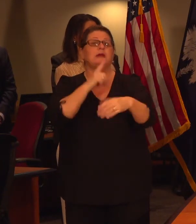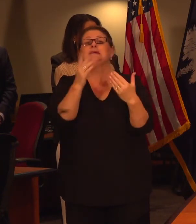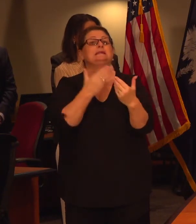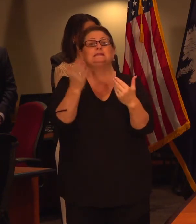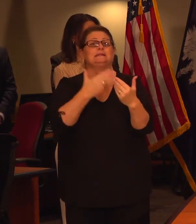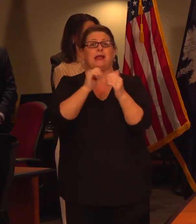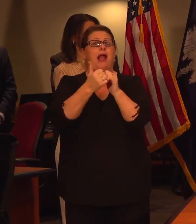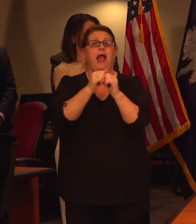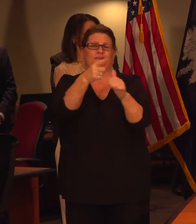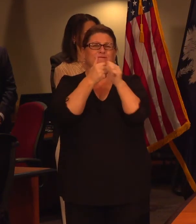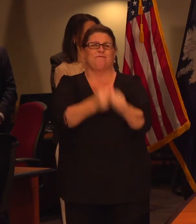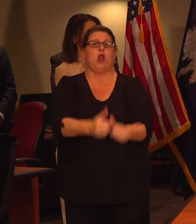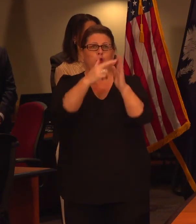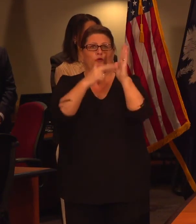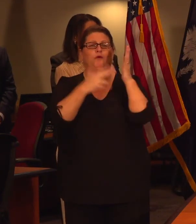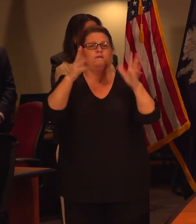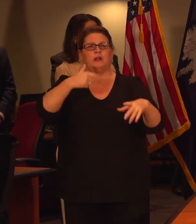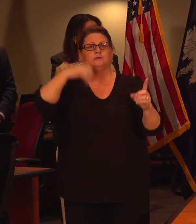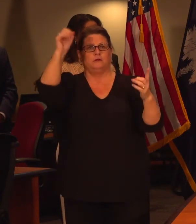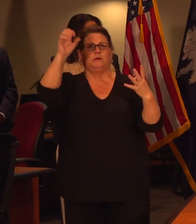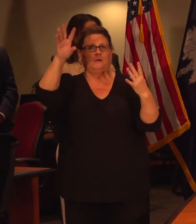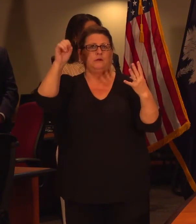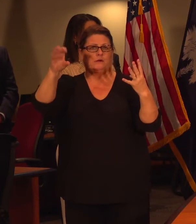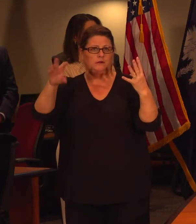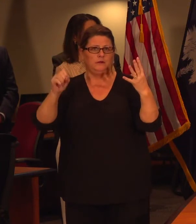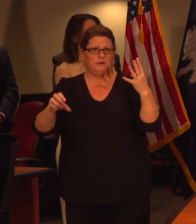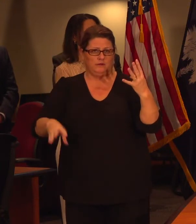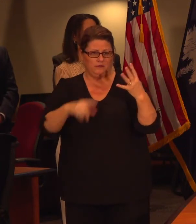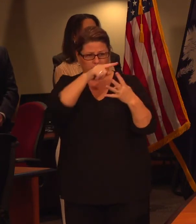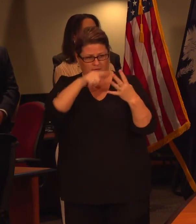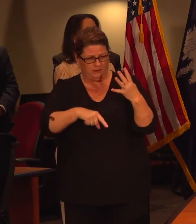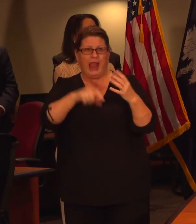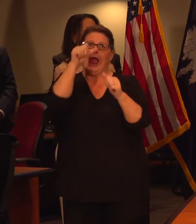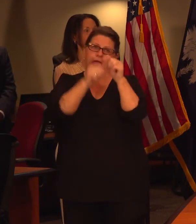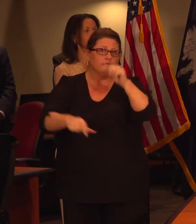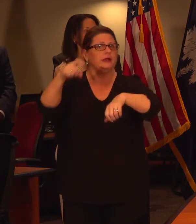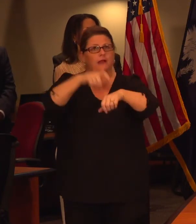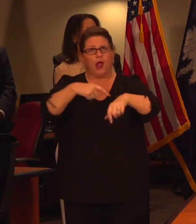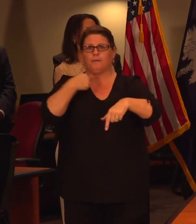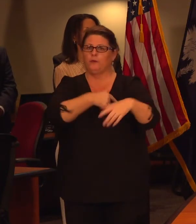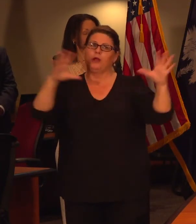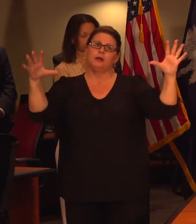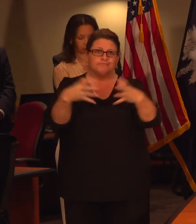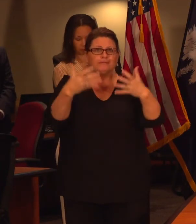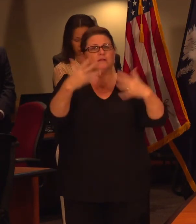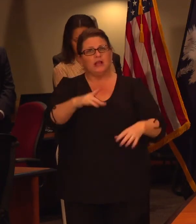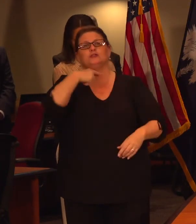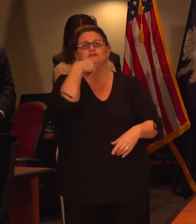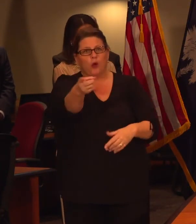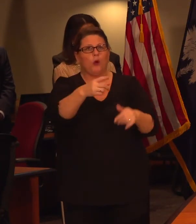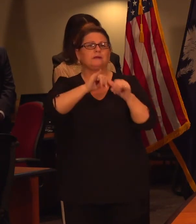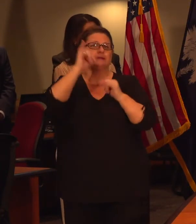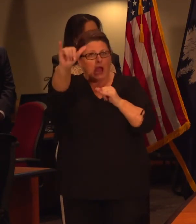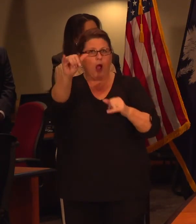is follow the rules that we have laid out, follow the rules that we've discussed every time we've been here, including stay at home